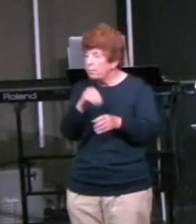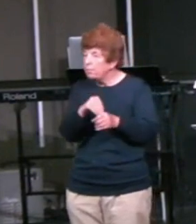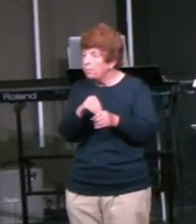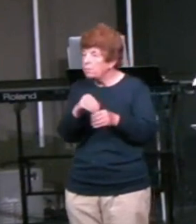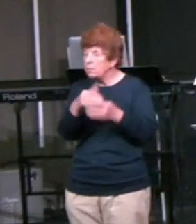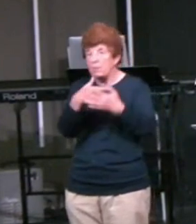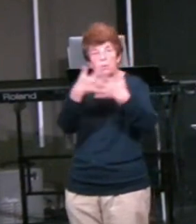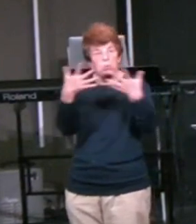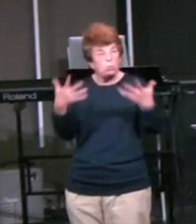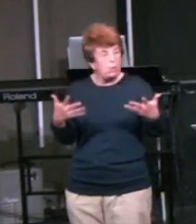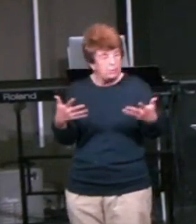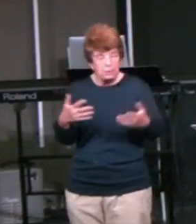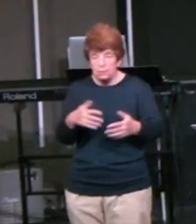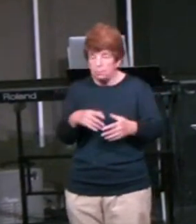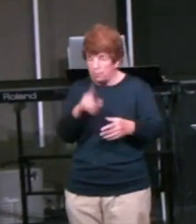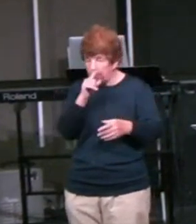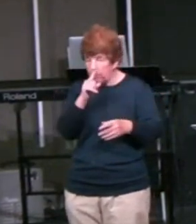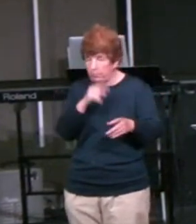greats.